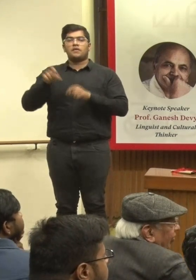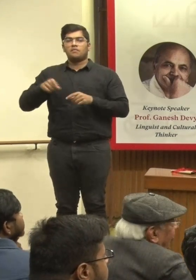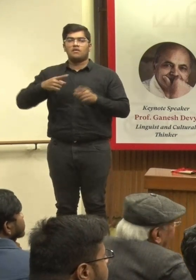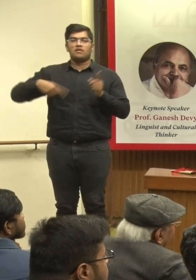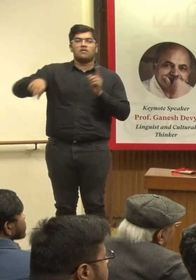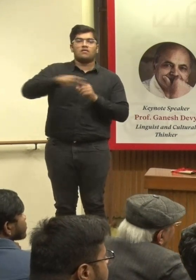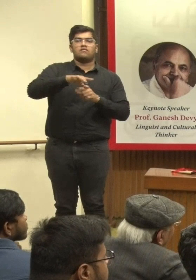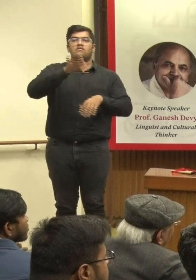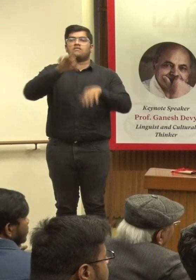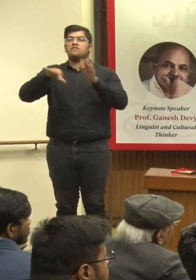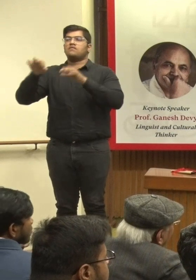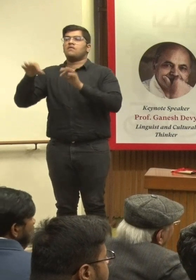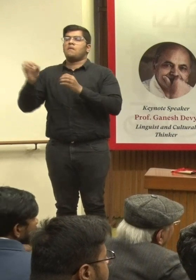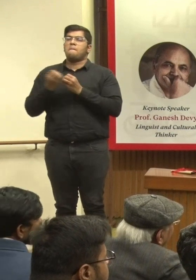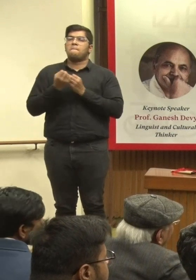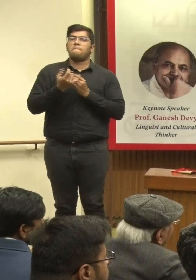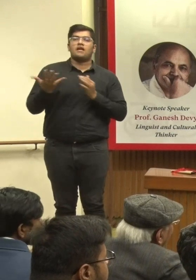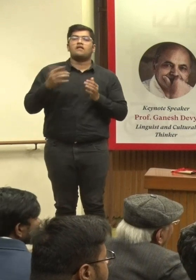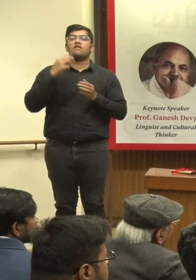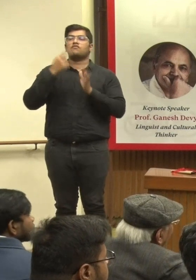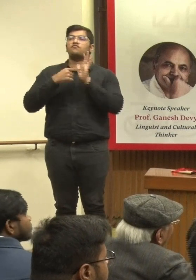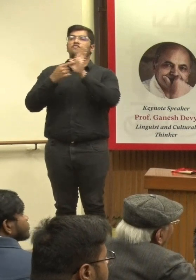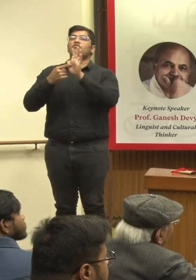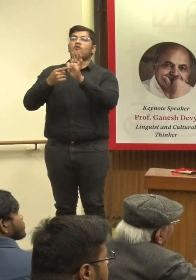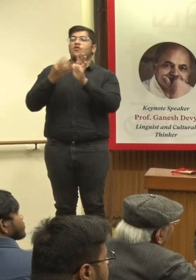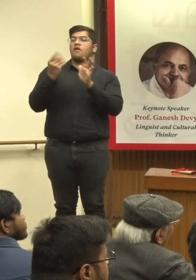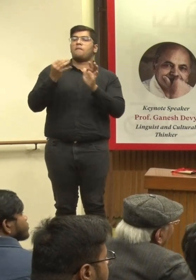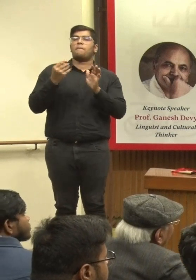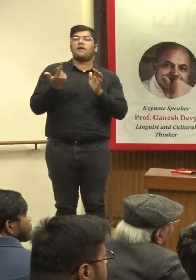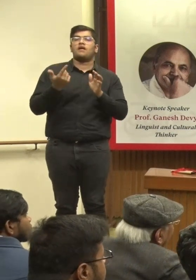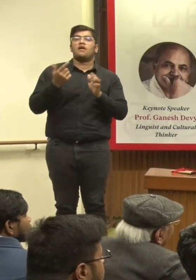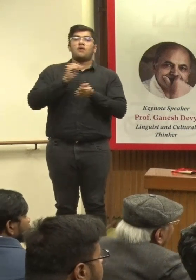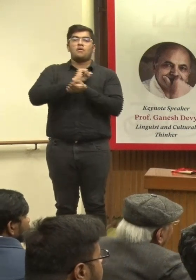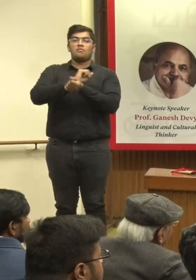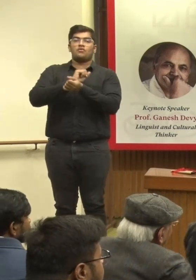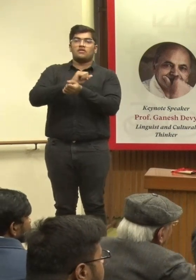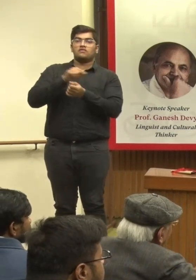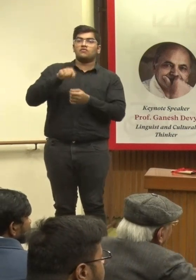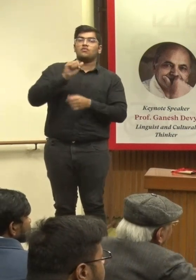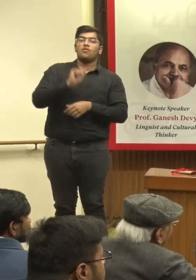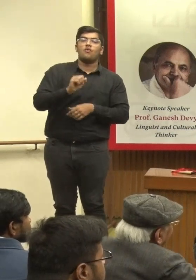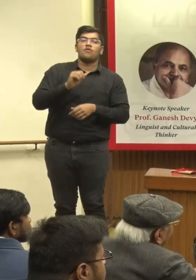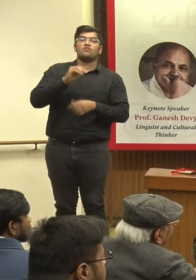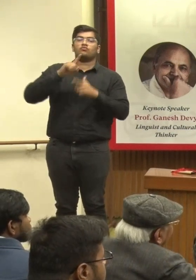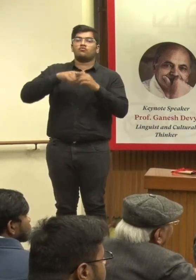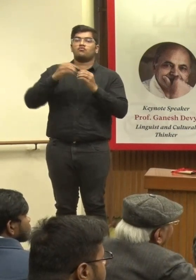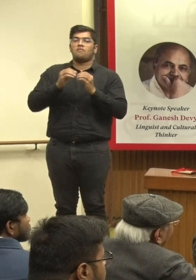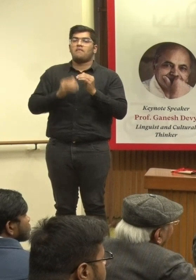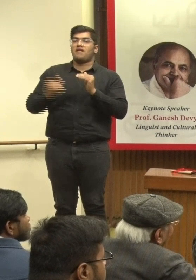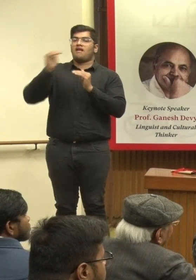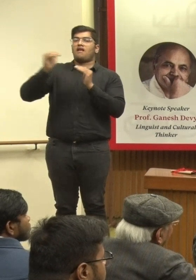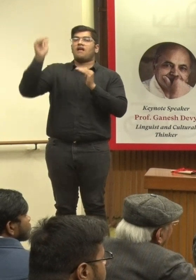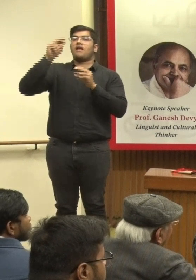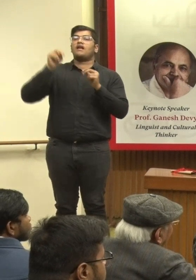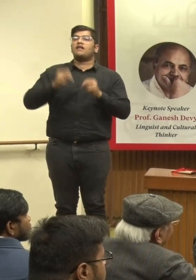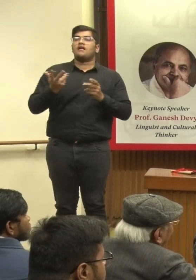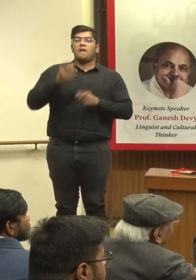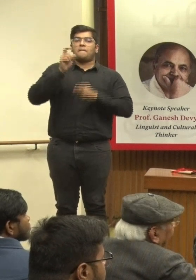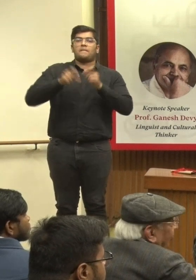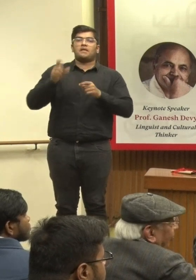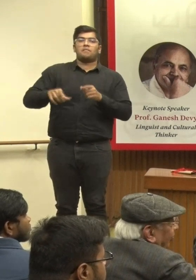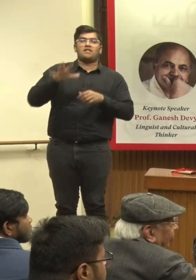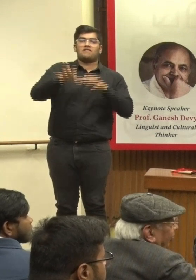primarily picked up by the police to show the numbers, because the police promotions depended on how how efficiently they make